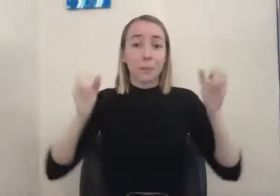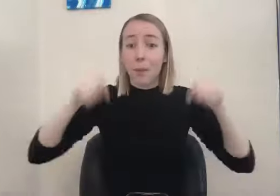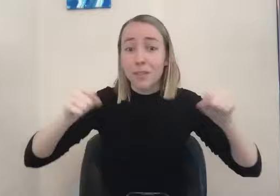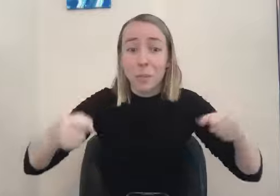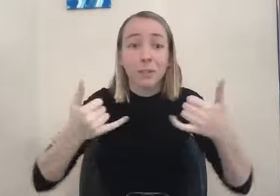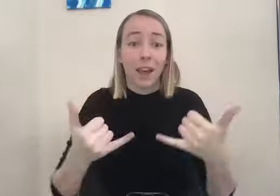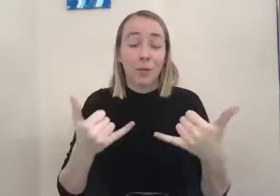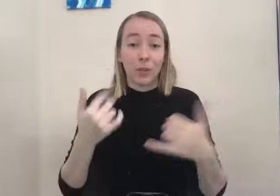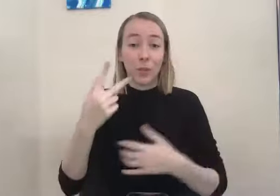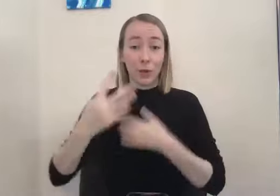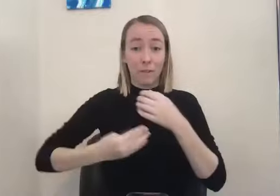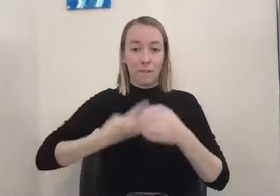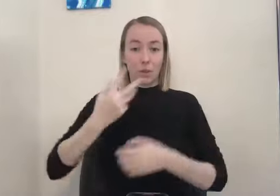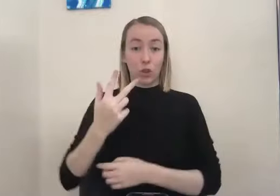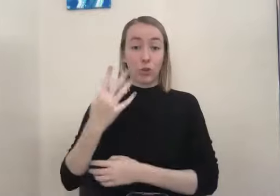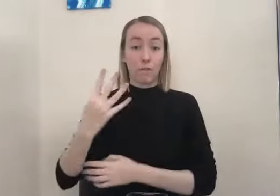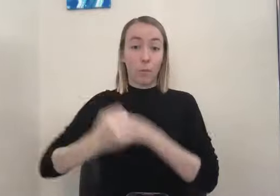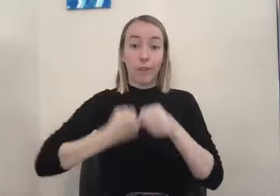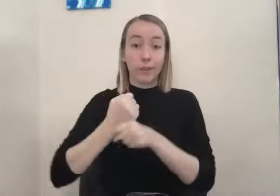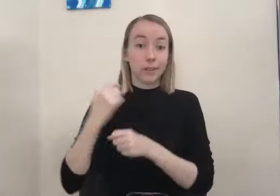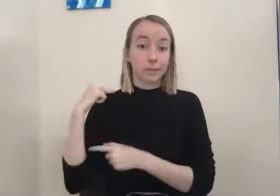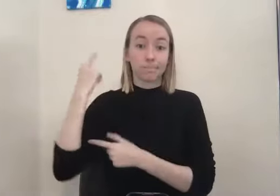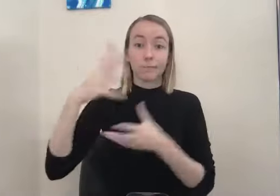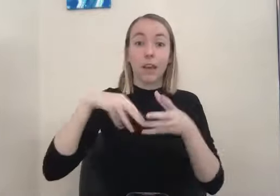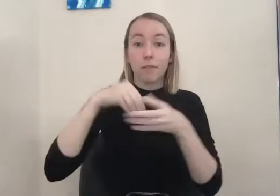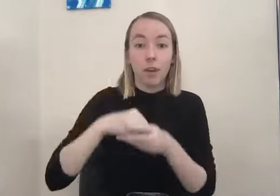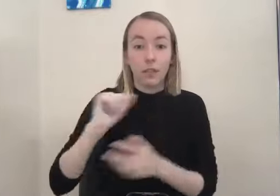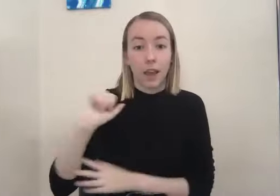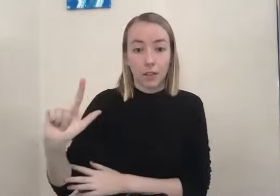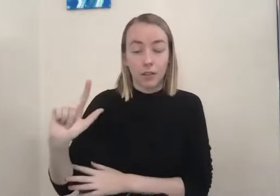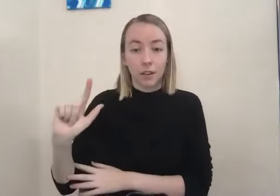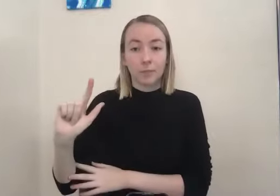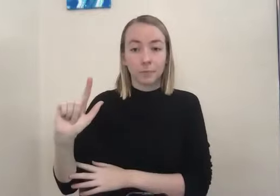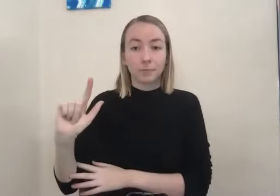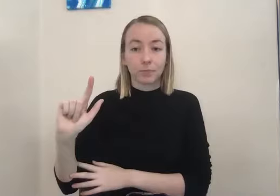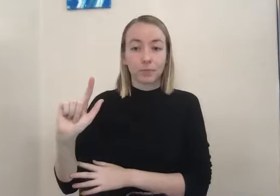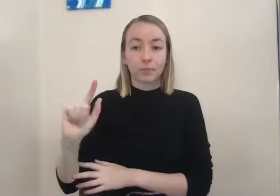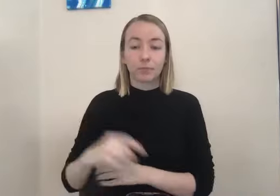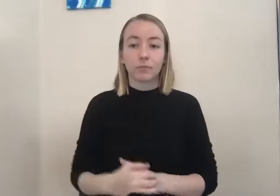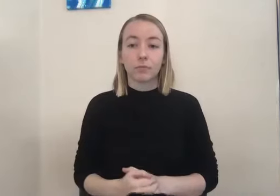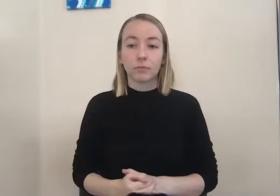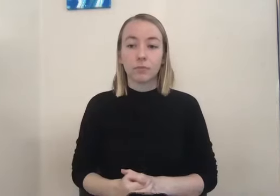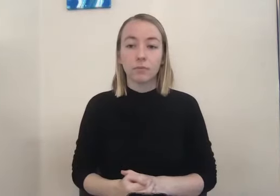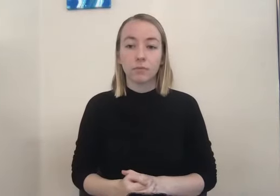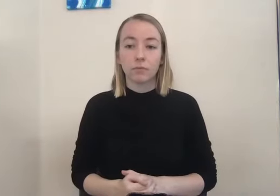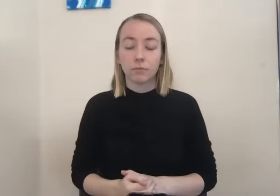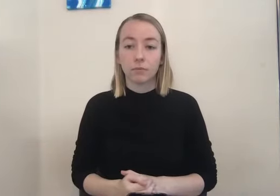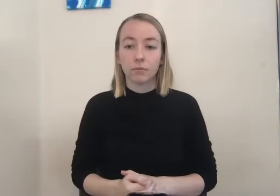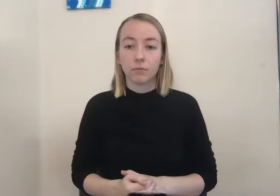today from someone. Well, John and I were brought up together as children. He's in AA now, and he's in a